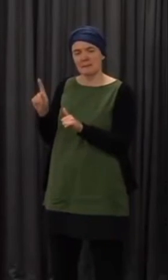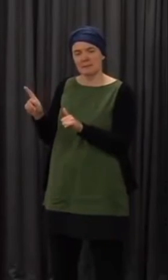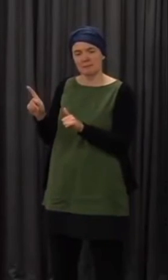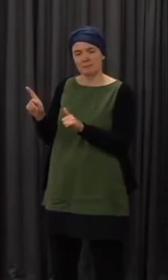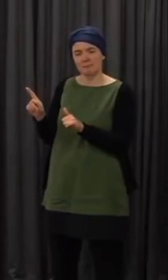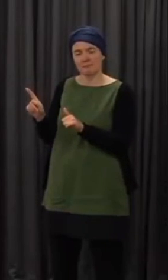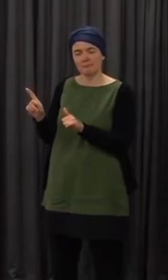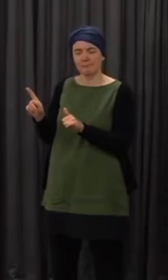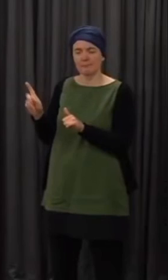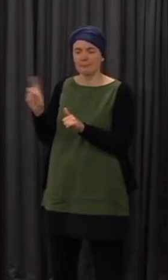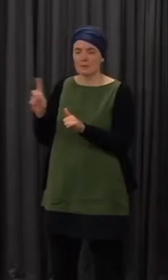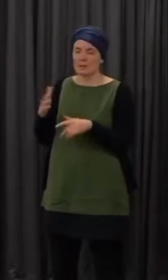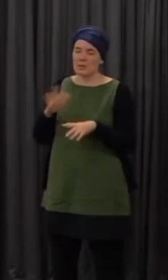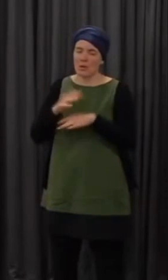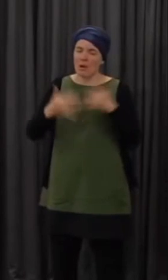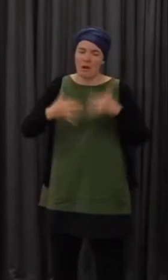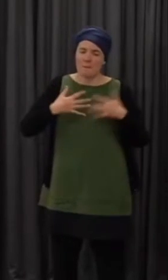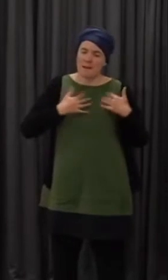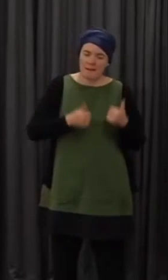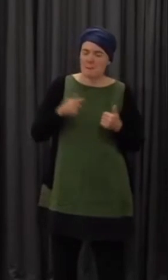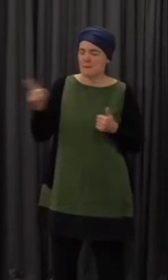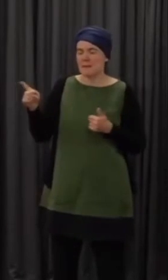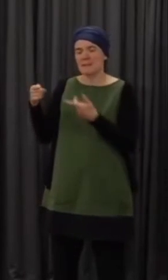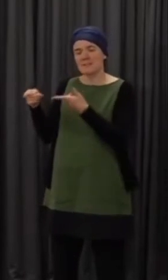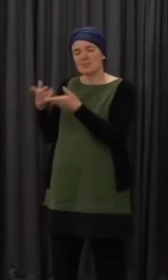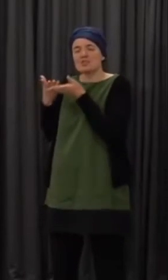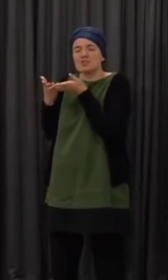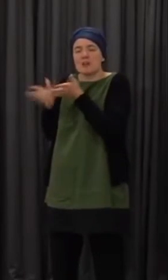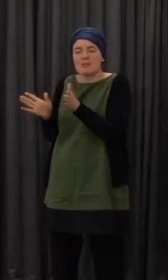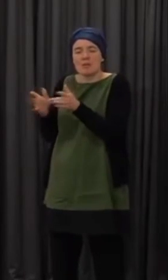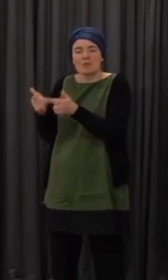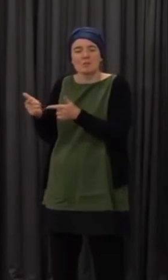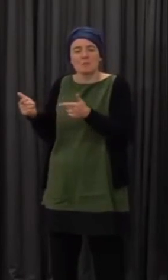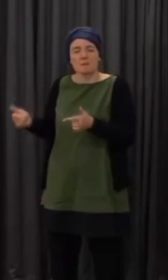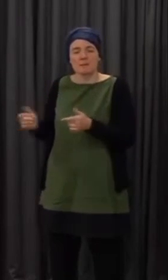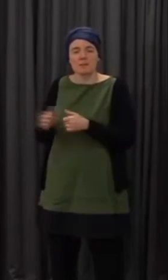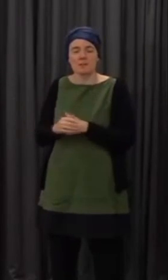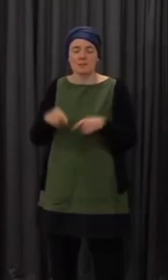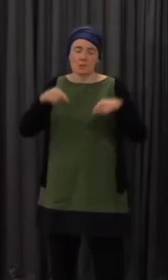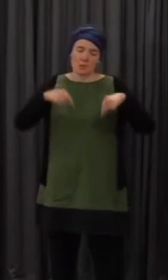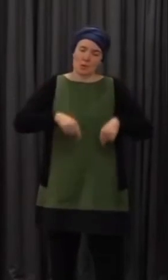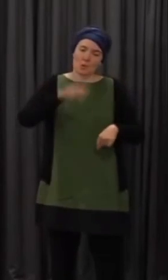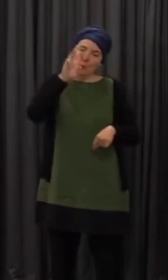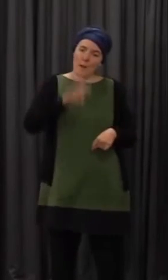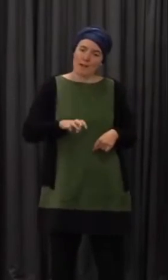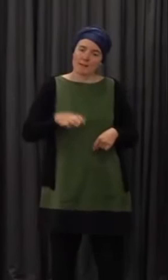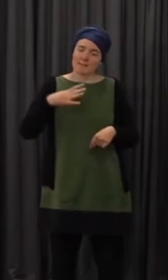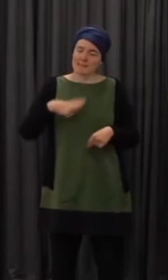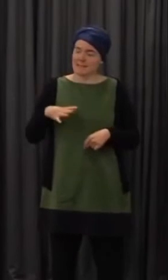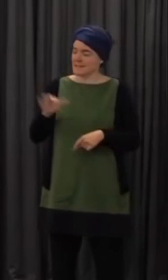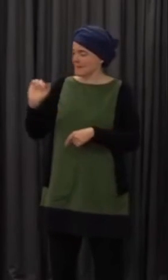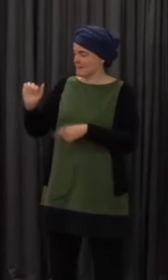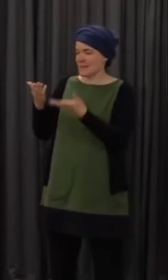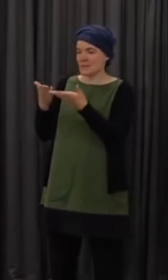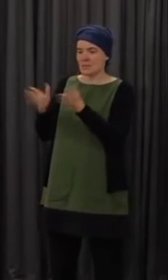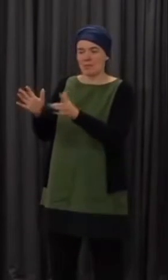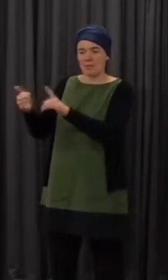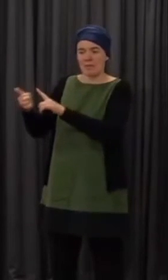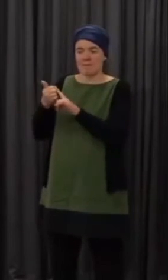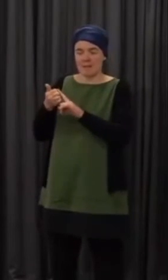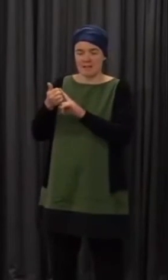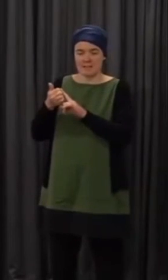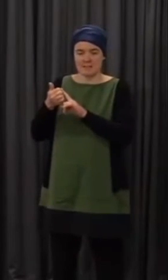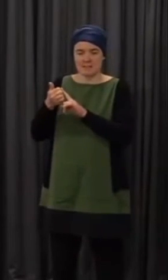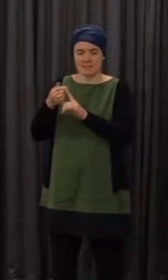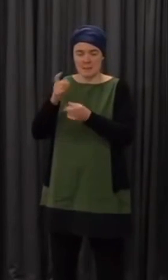very generally. And what we will have to do in Wales is to translate the general advice they give into much